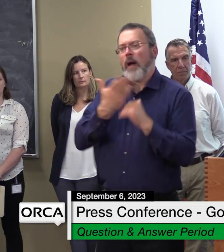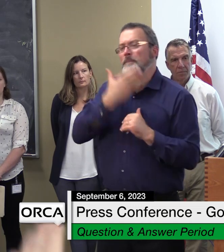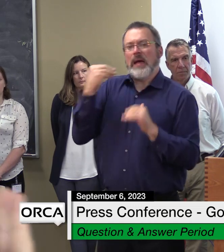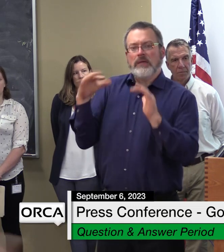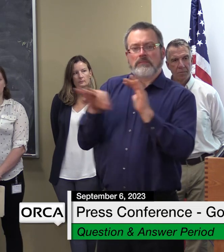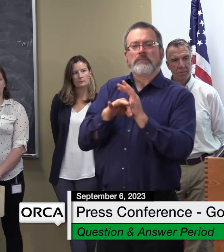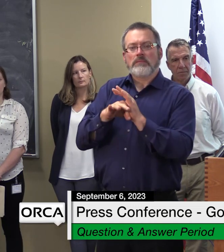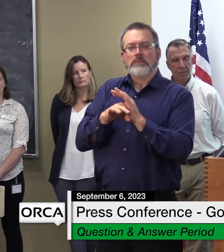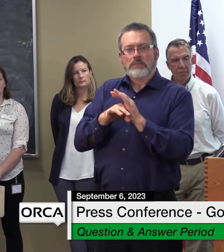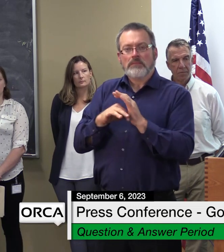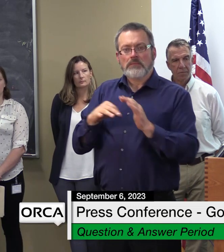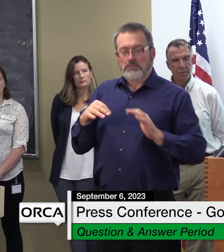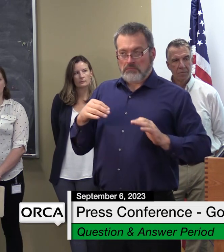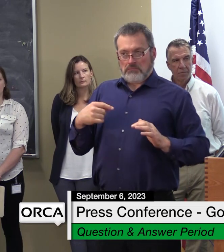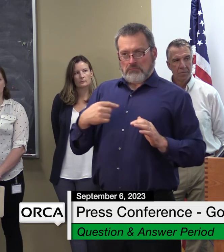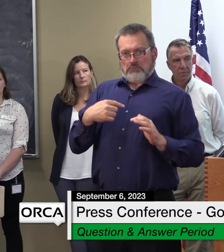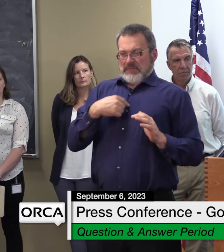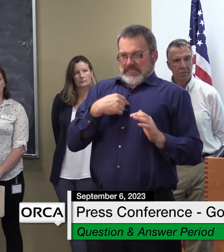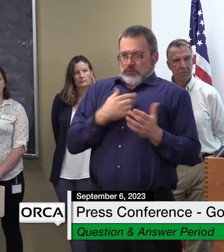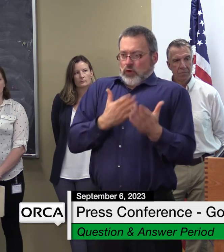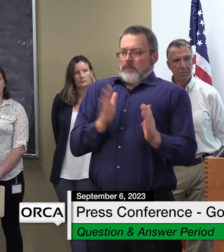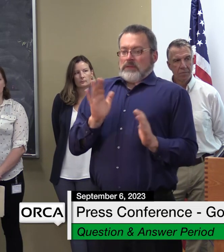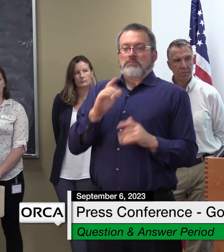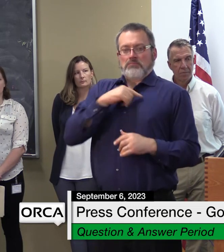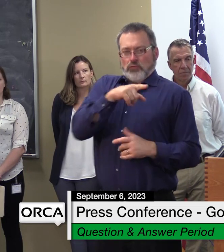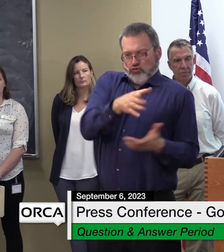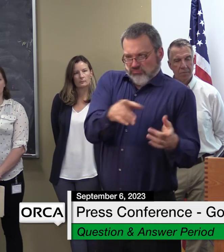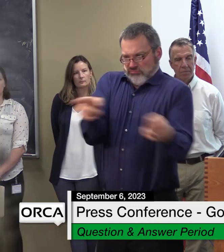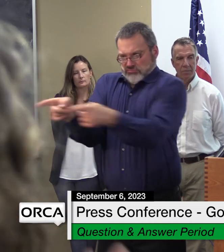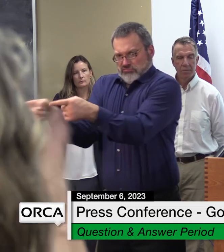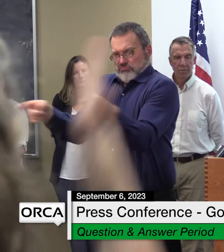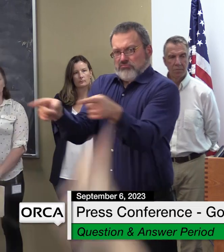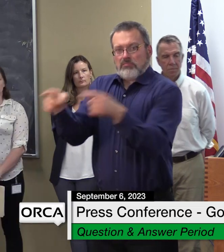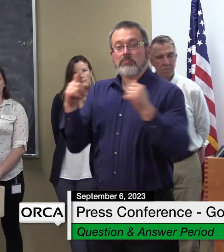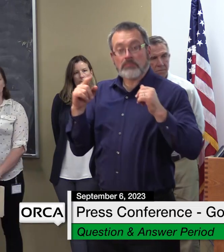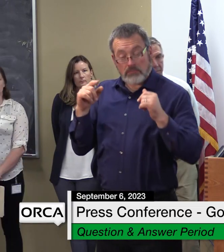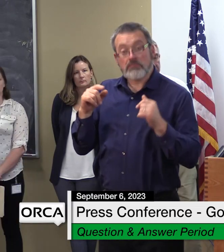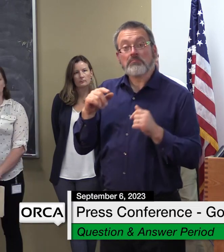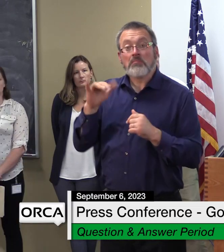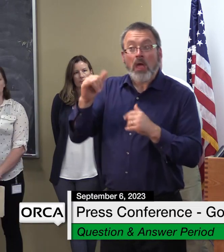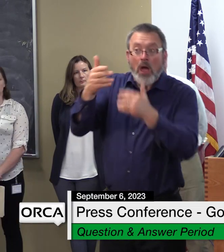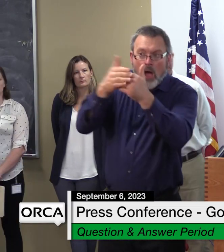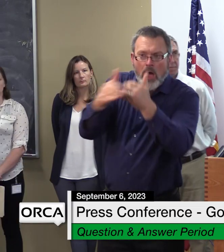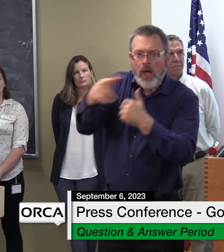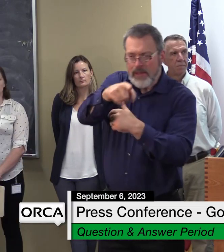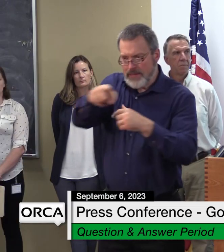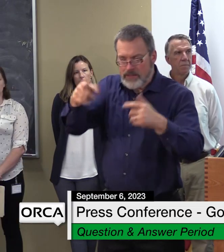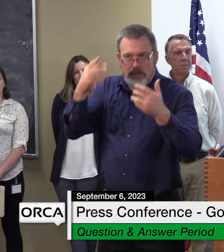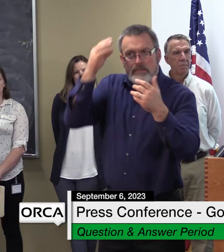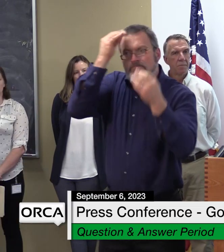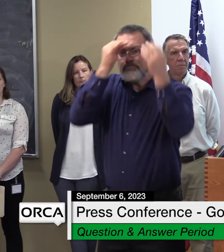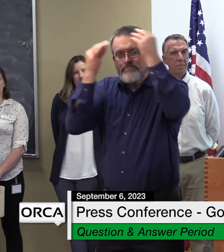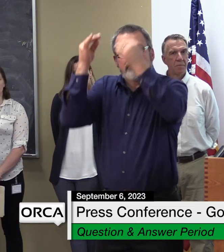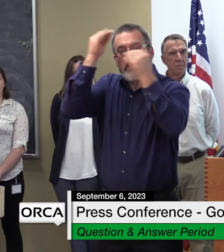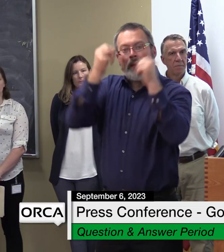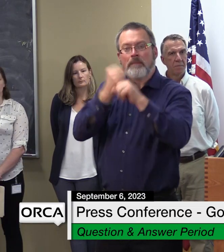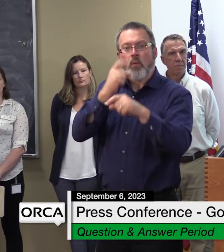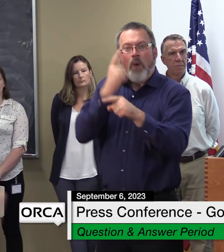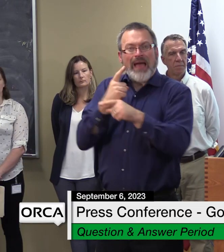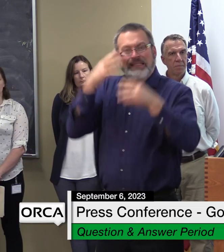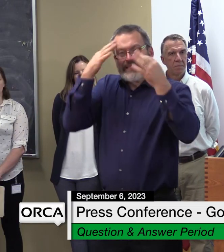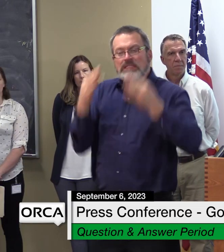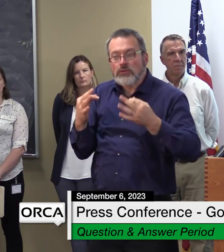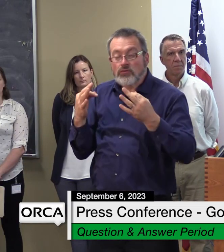financial advice, both currently and well into the future if they're thinking about maybe doing something differently, a